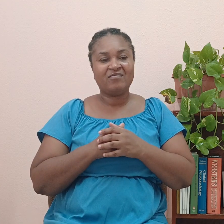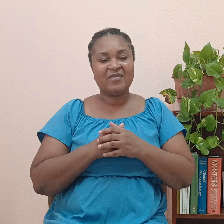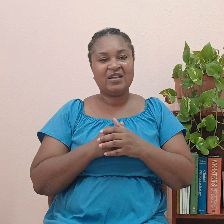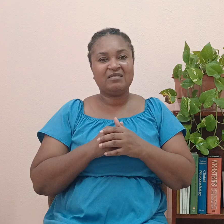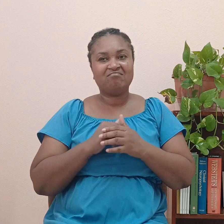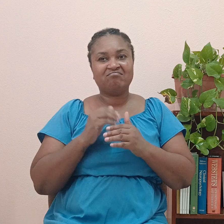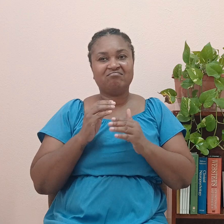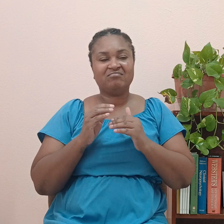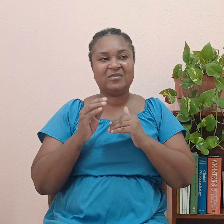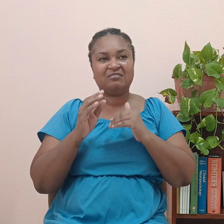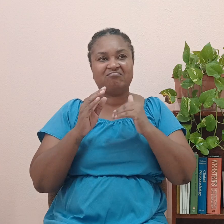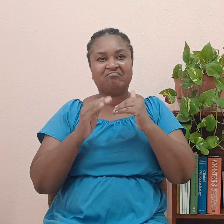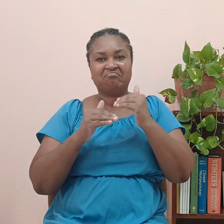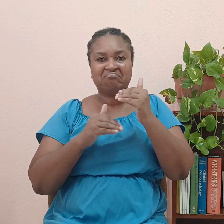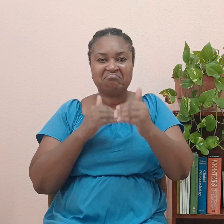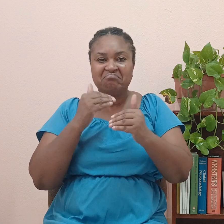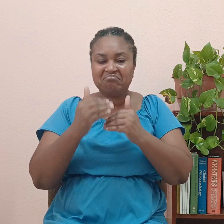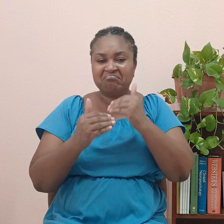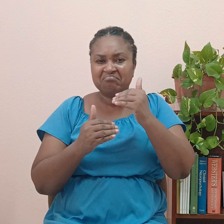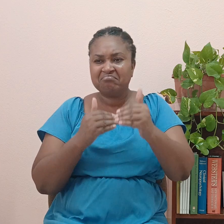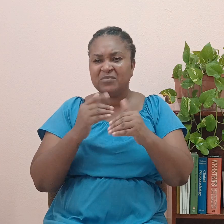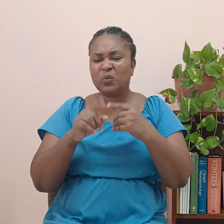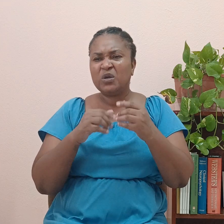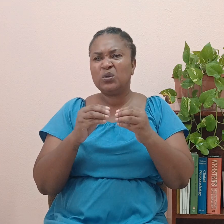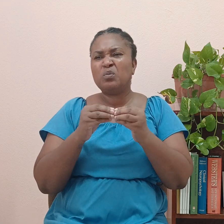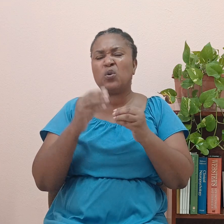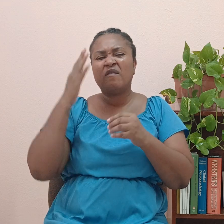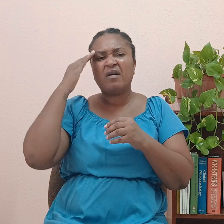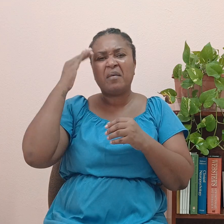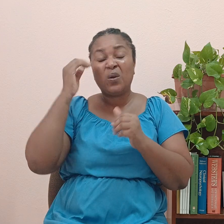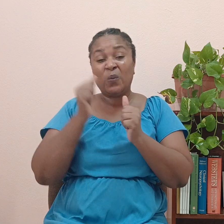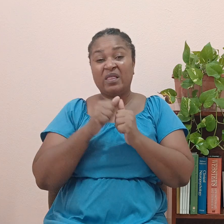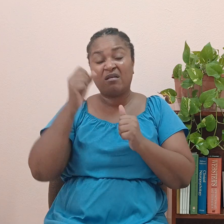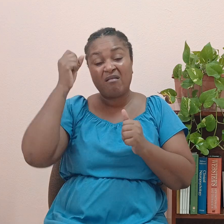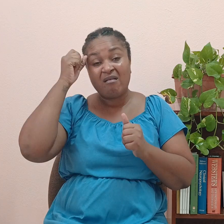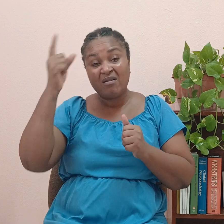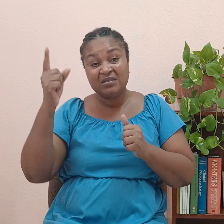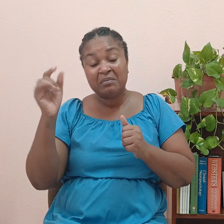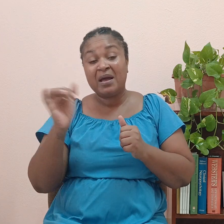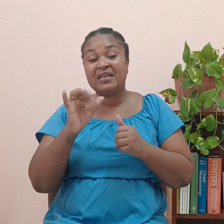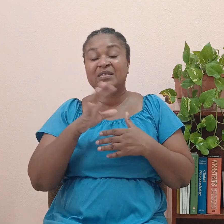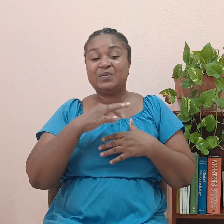more familiar with the concepts as your spiritual wellness grows.